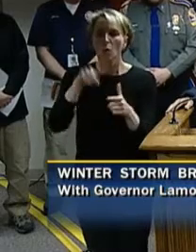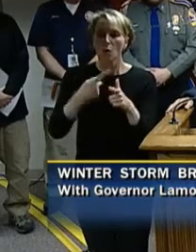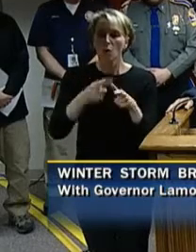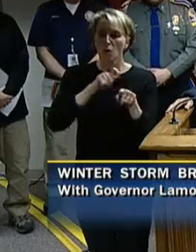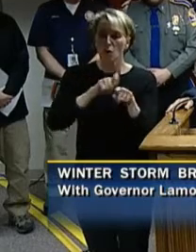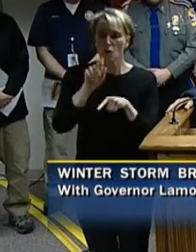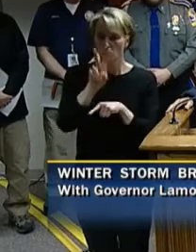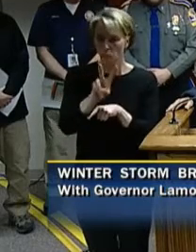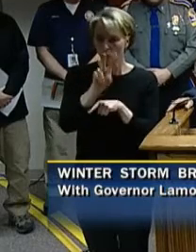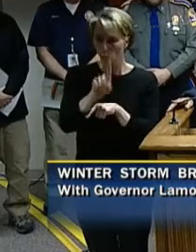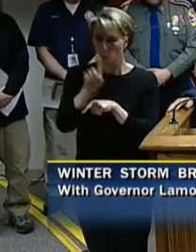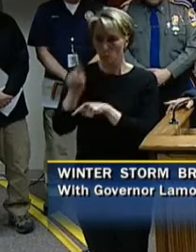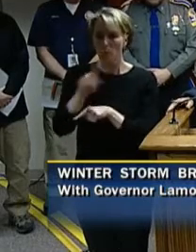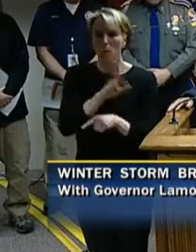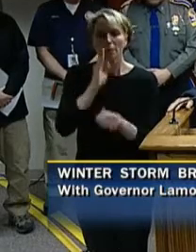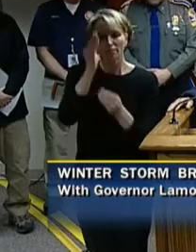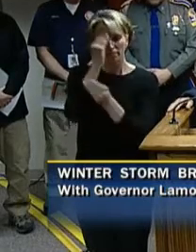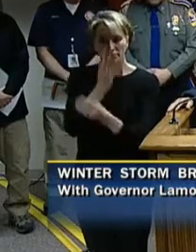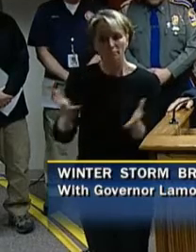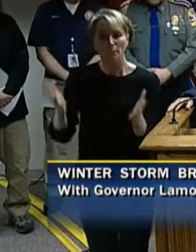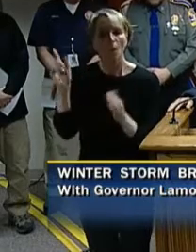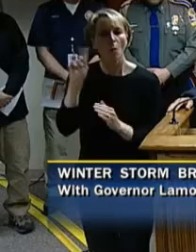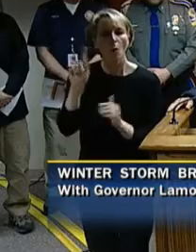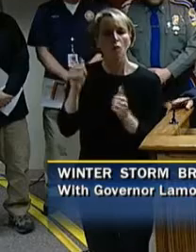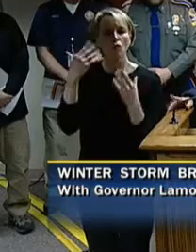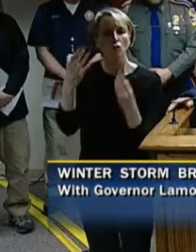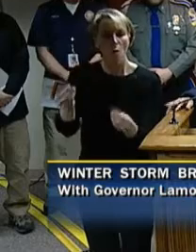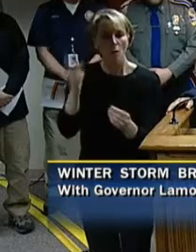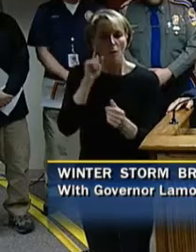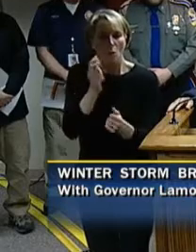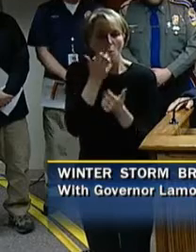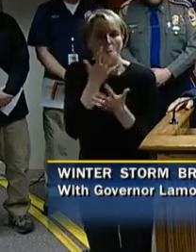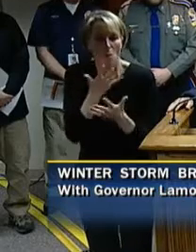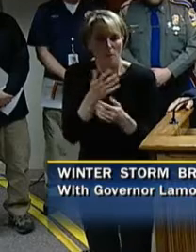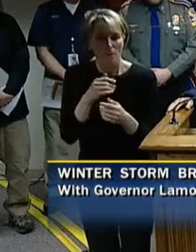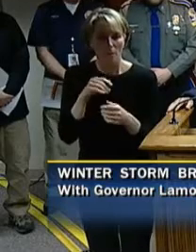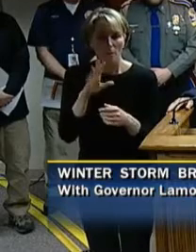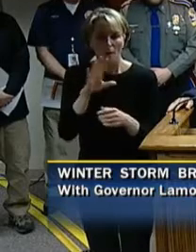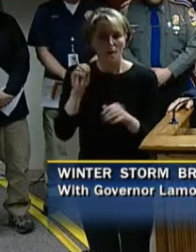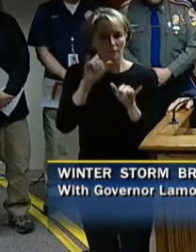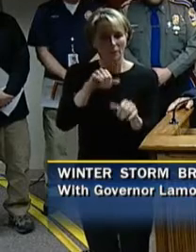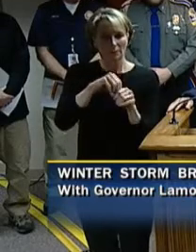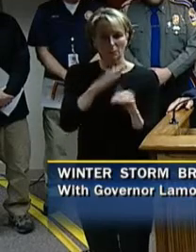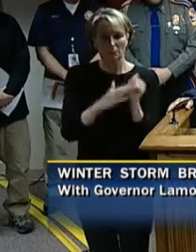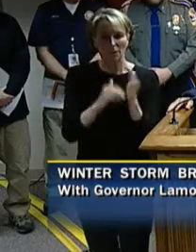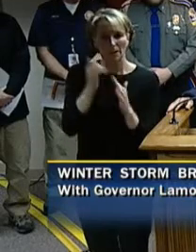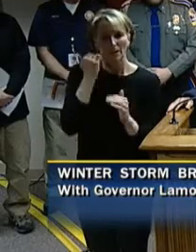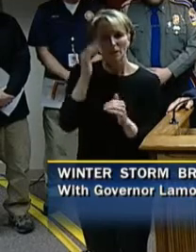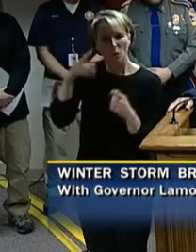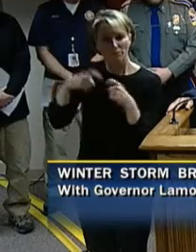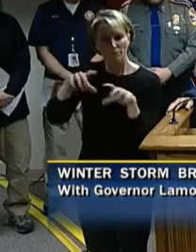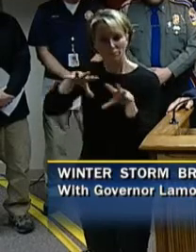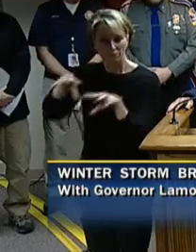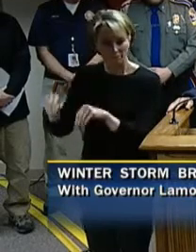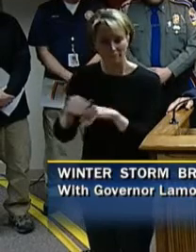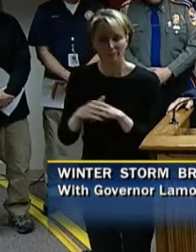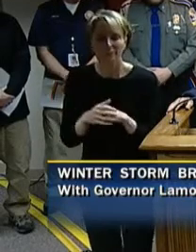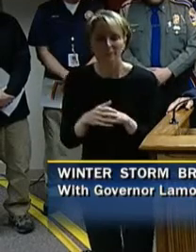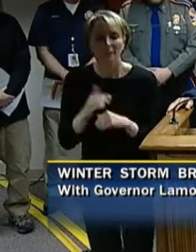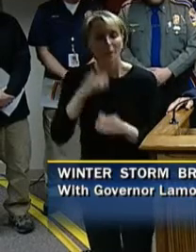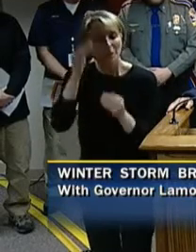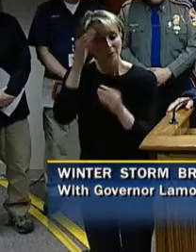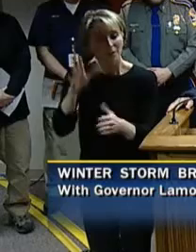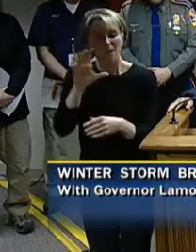need. Again, Connecticut, we know winter weather, and we're ready for storms. And I can tell you here